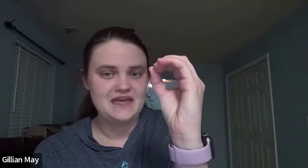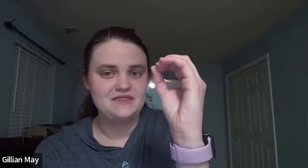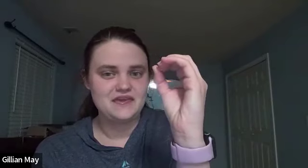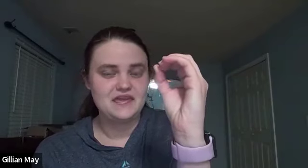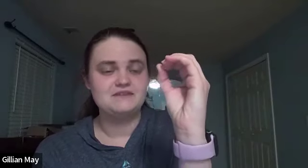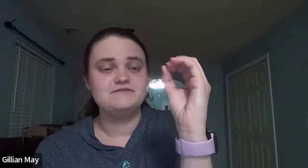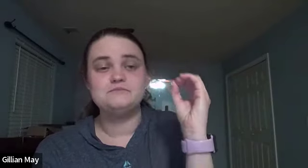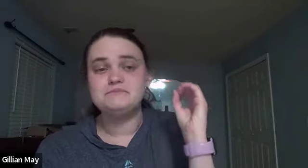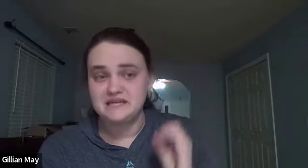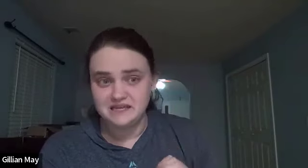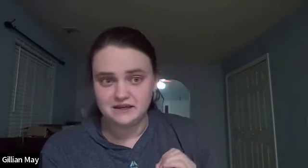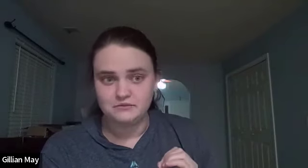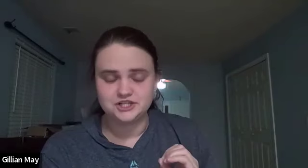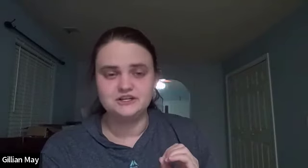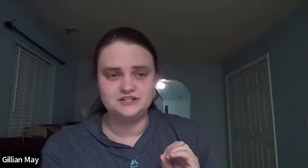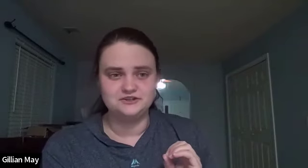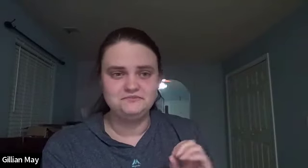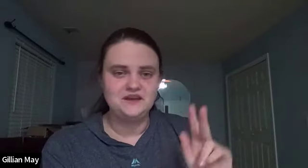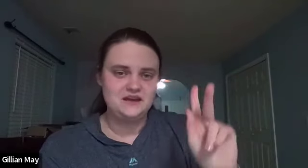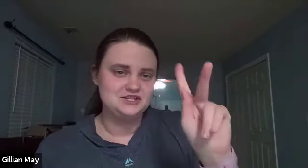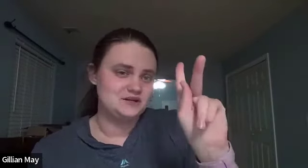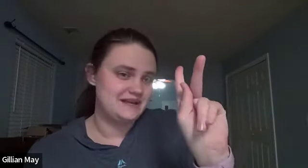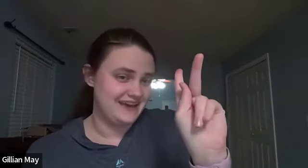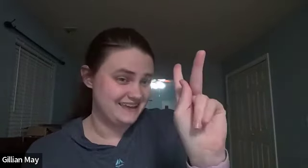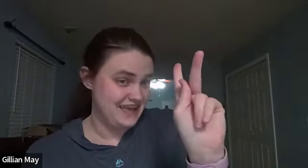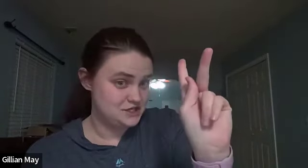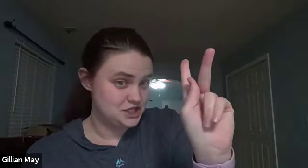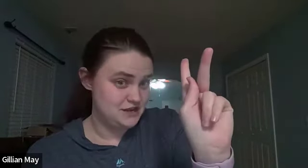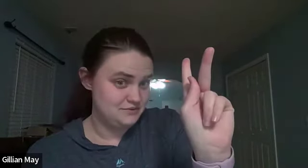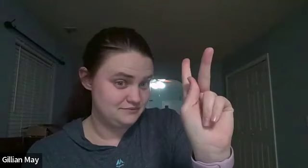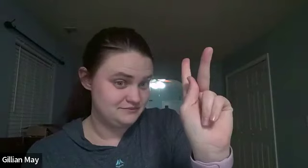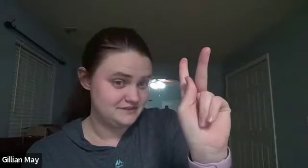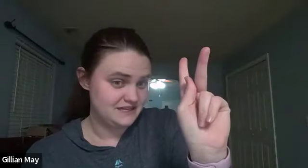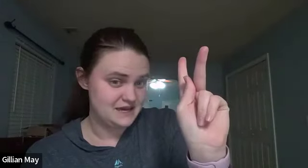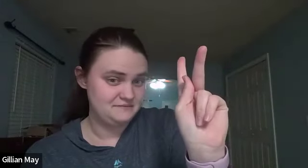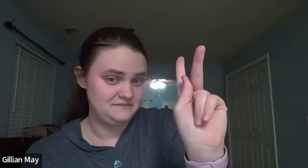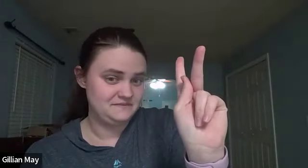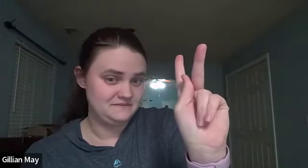And then for P, what you're going to do is you're going to make that K shape again.